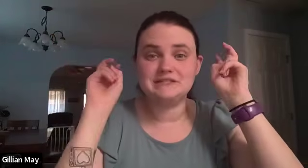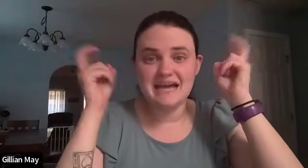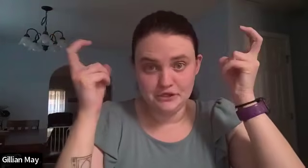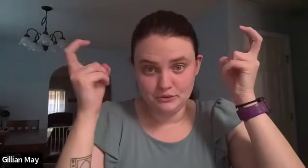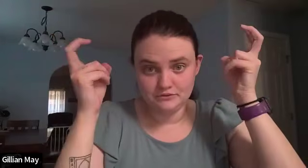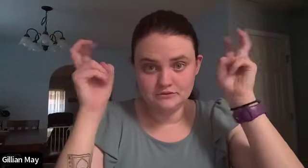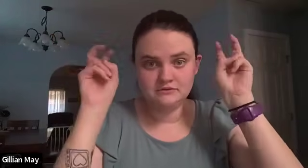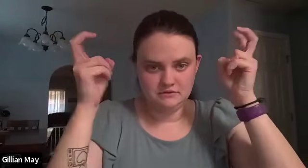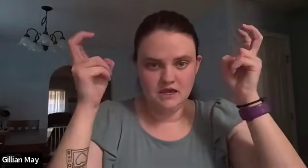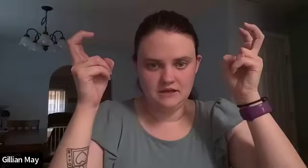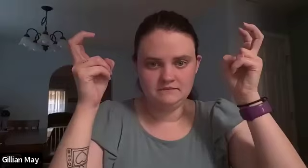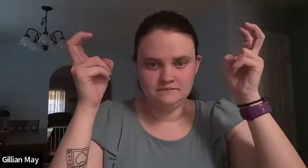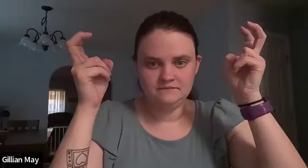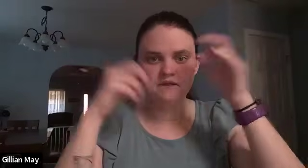for title. Okay.